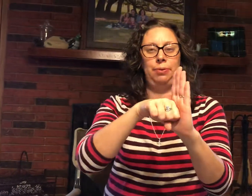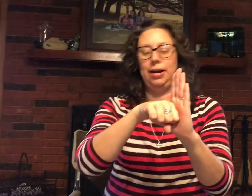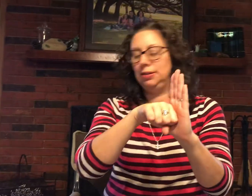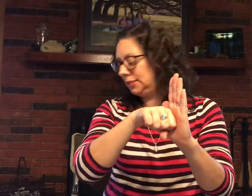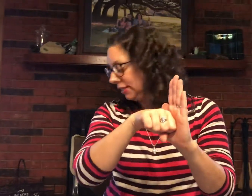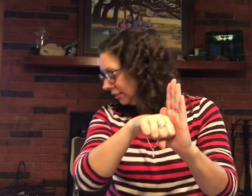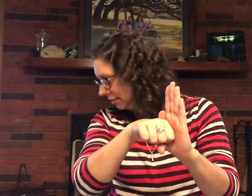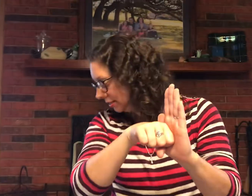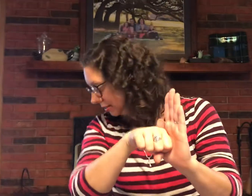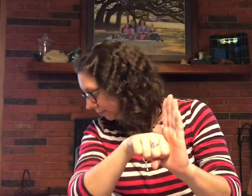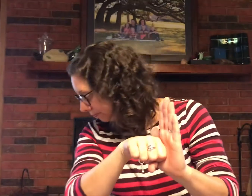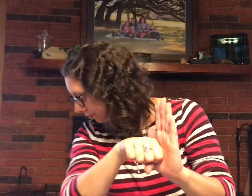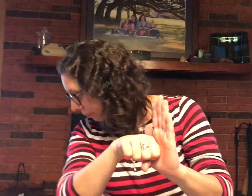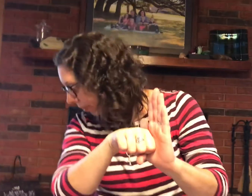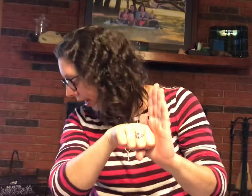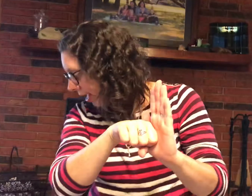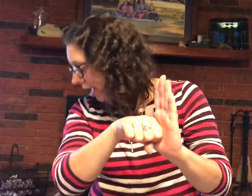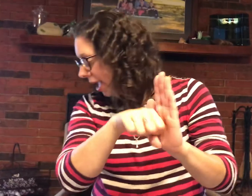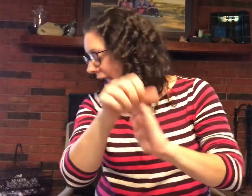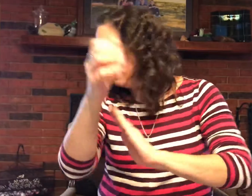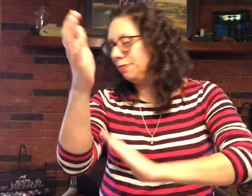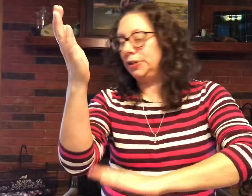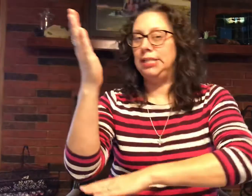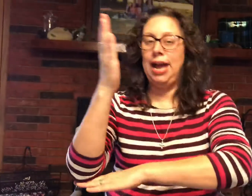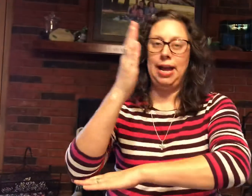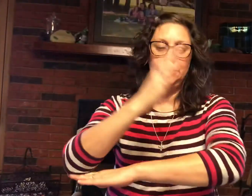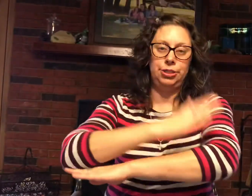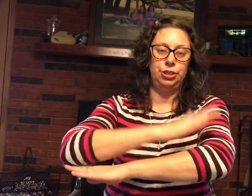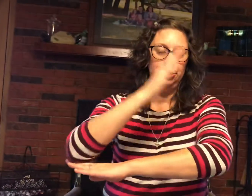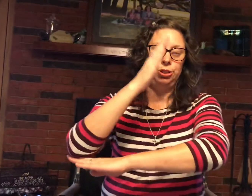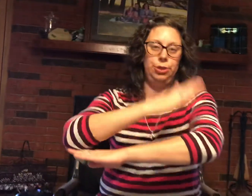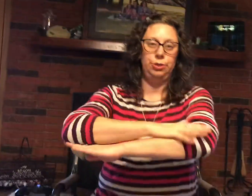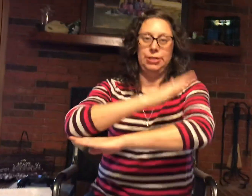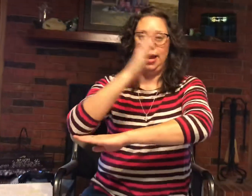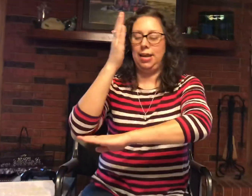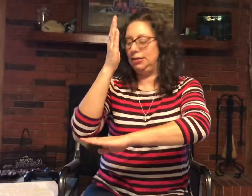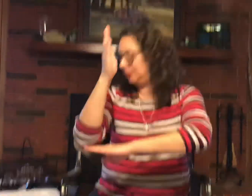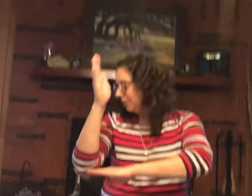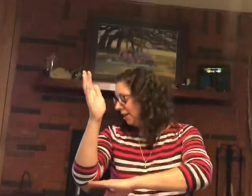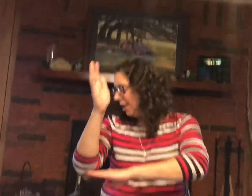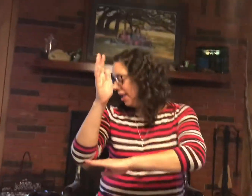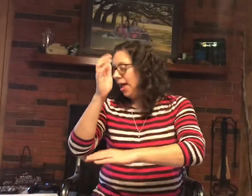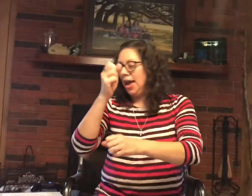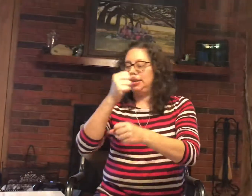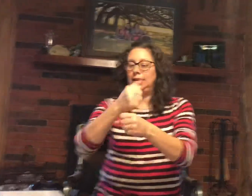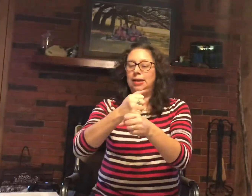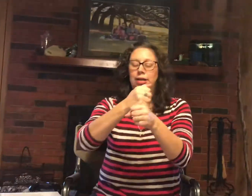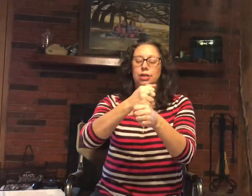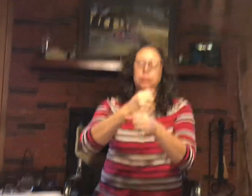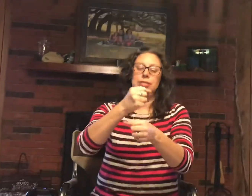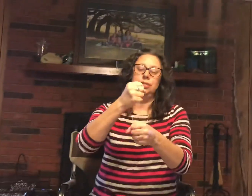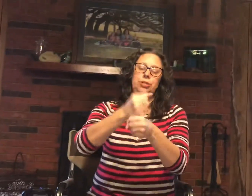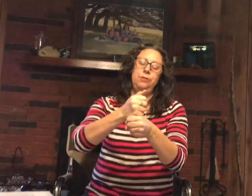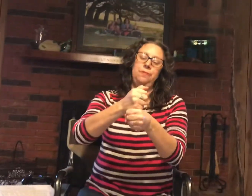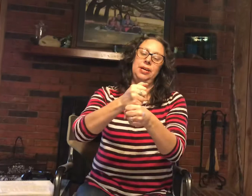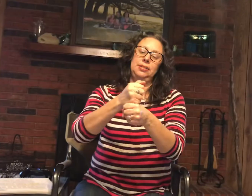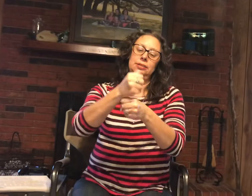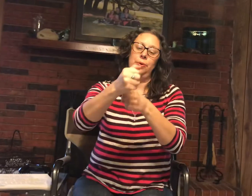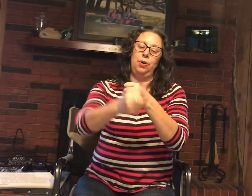around. Seasons. And for days, you're going to do 2 days. And years is 2 fists going all